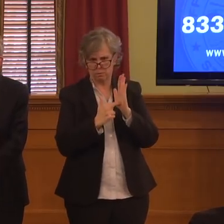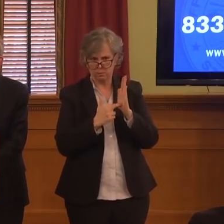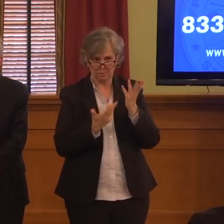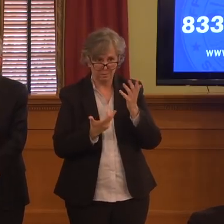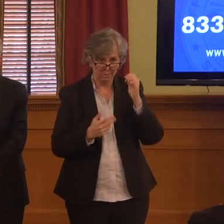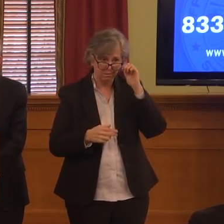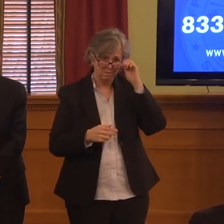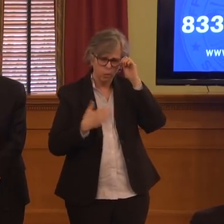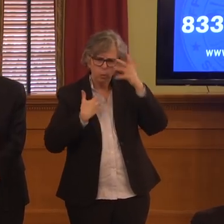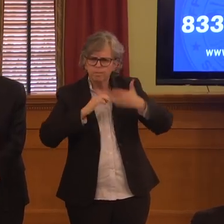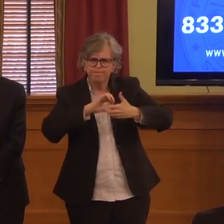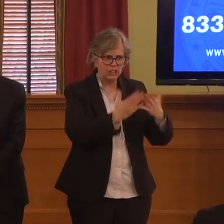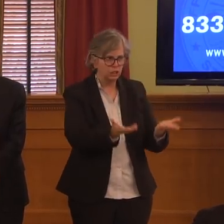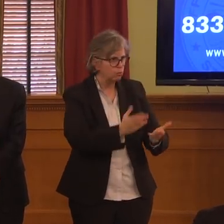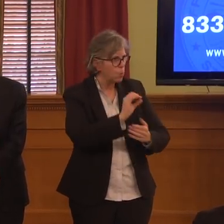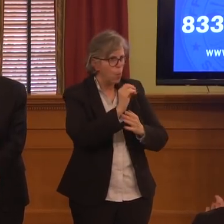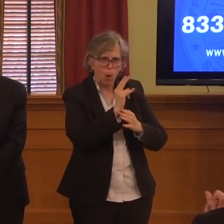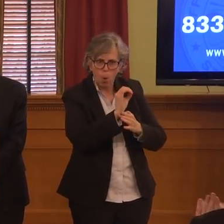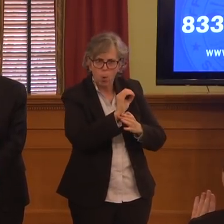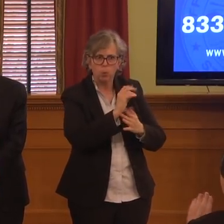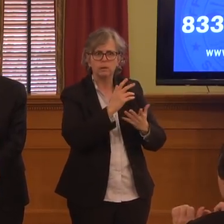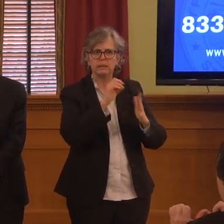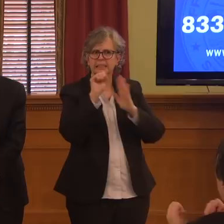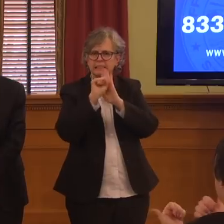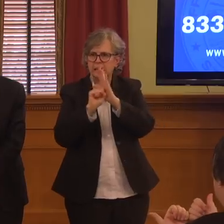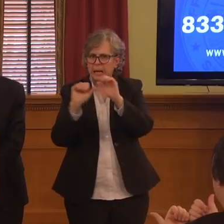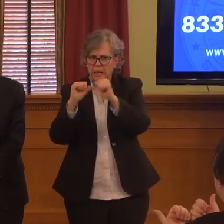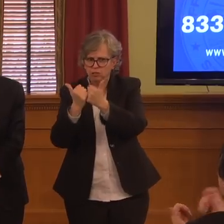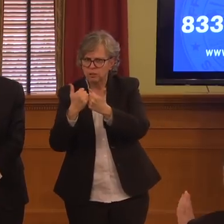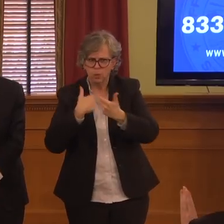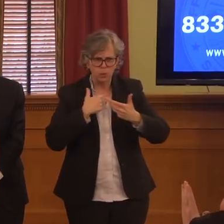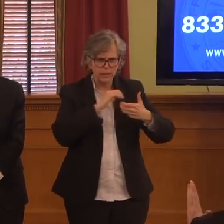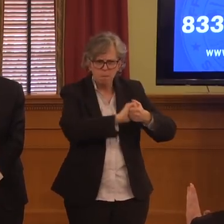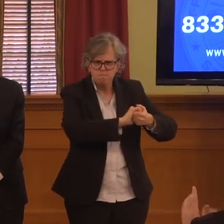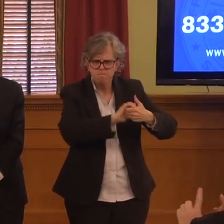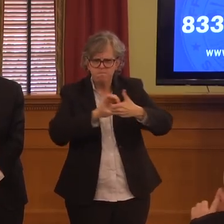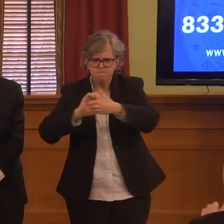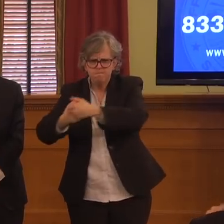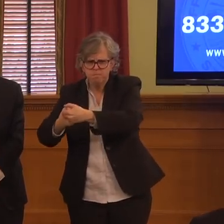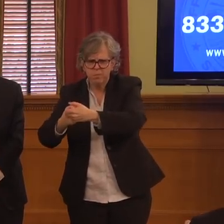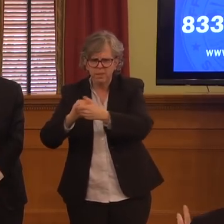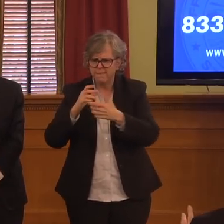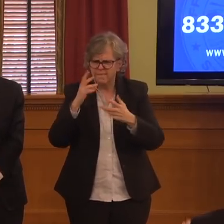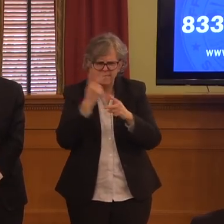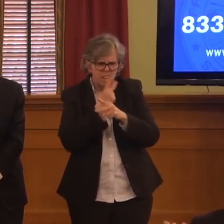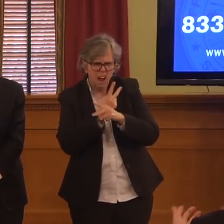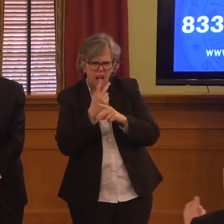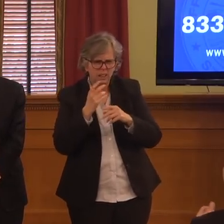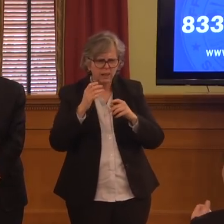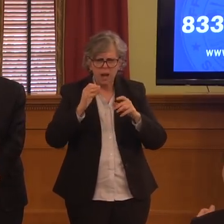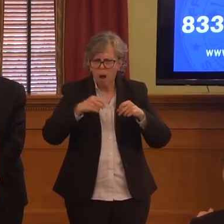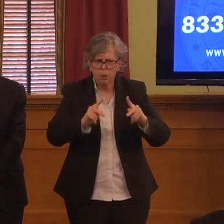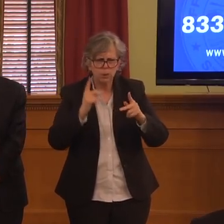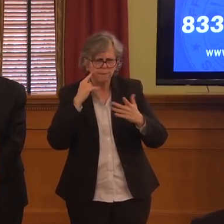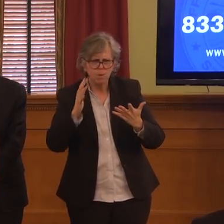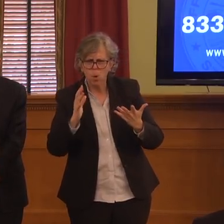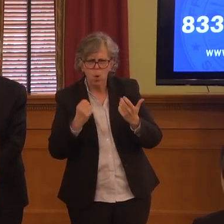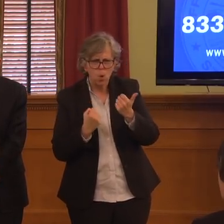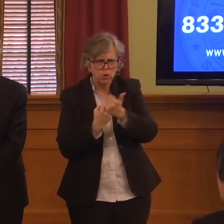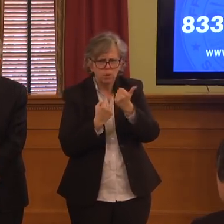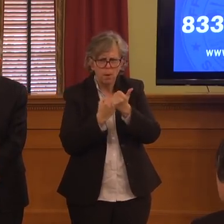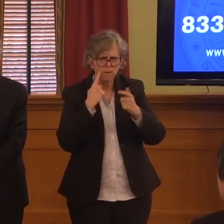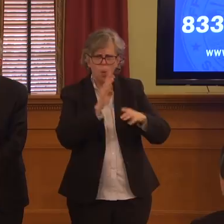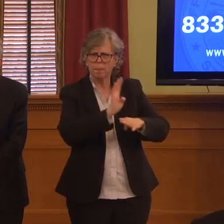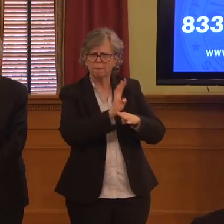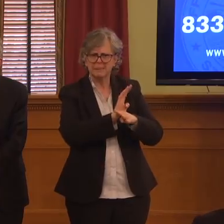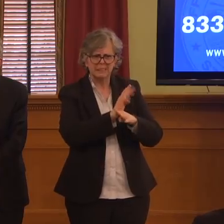business leadership of Ohio, identify additional opportunities to provide relief and support for businesses that will be